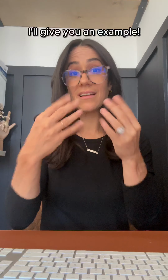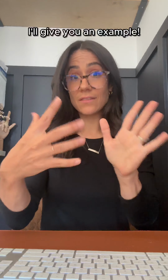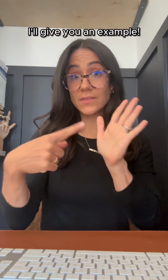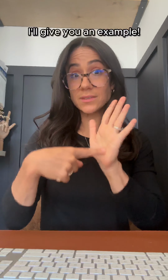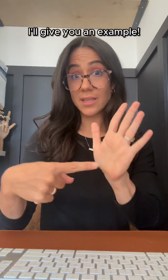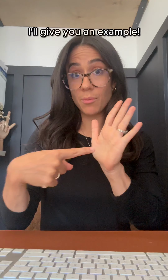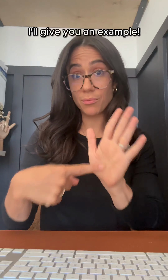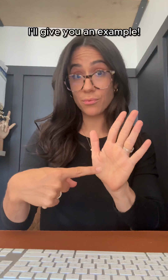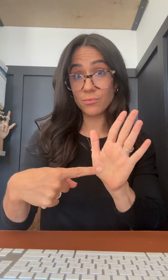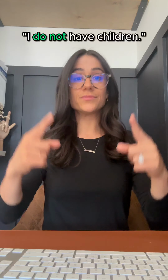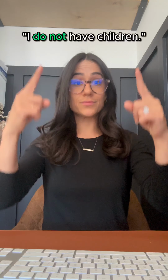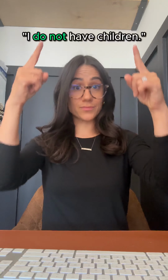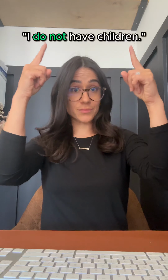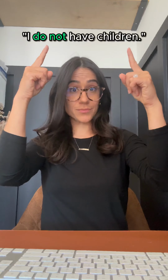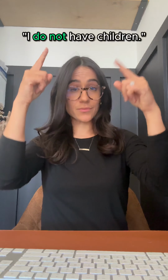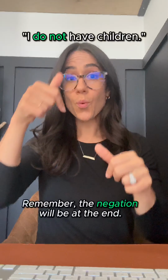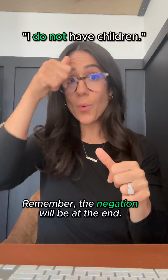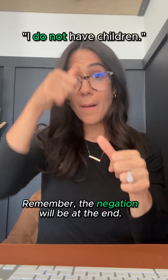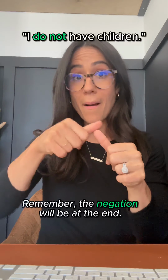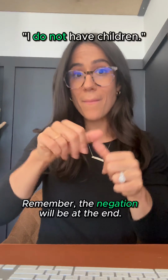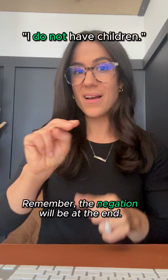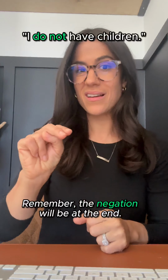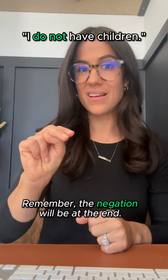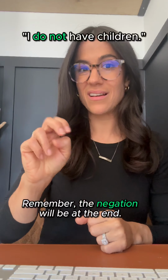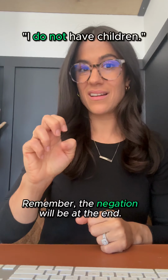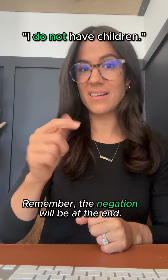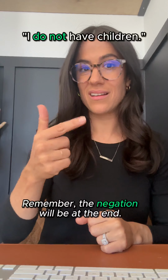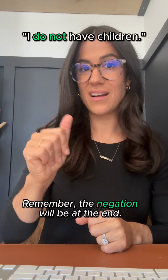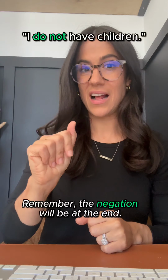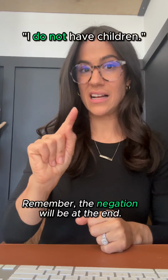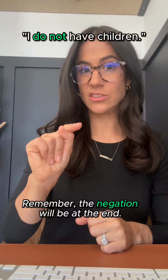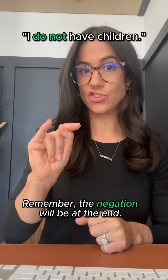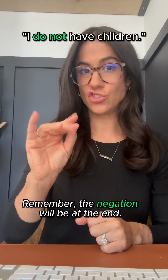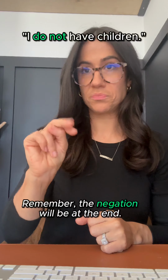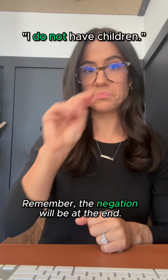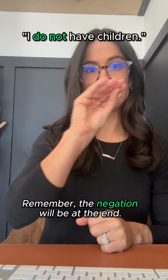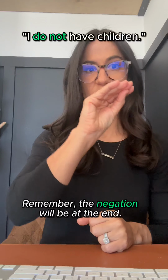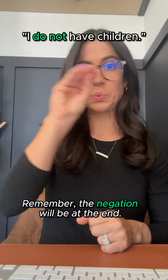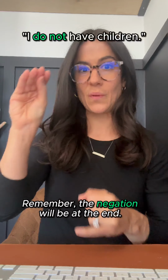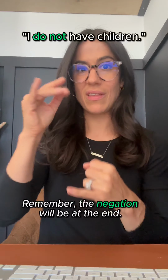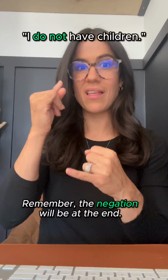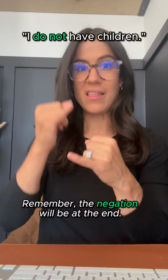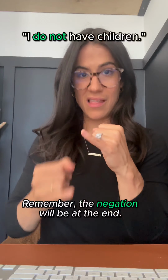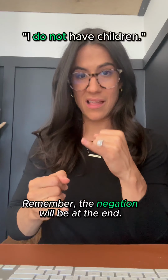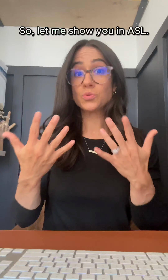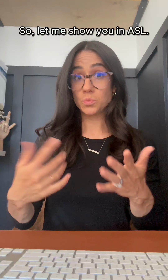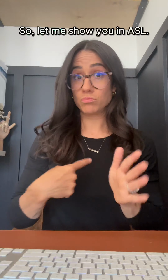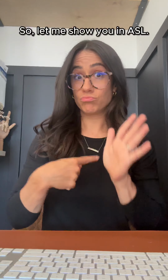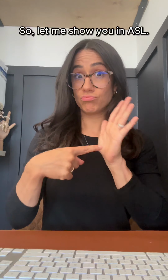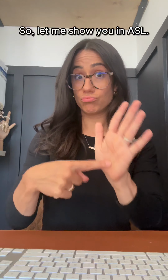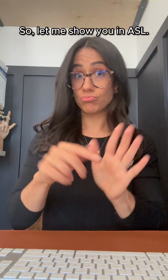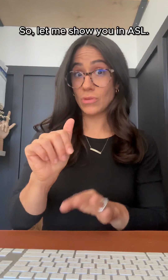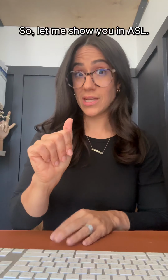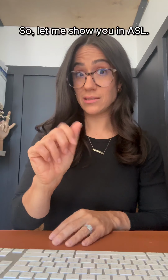you an example. Remember, the negation will be at the end. So let me show you in